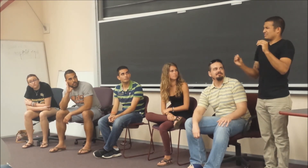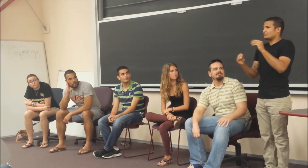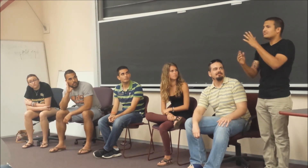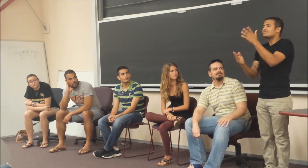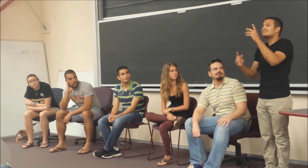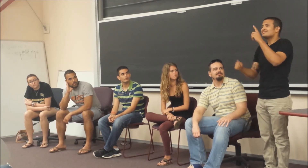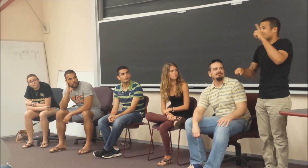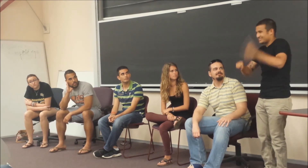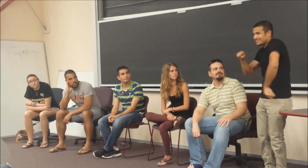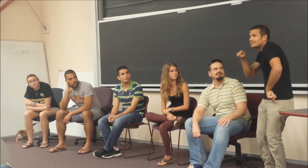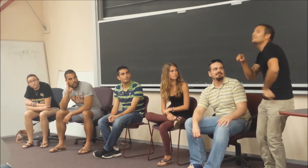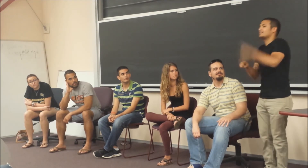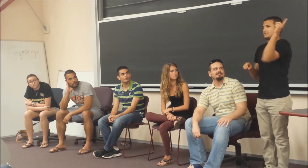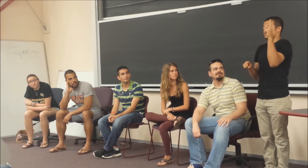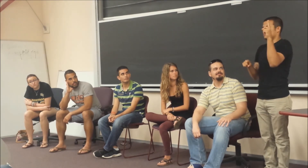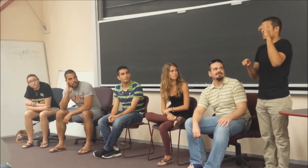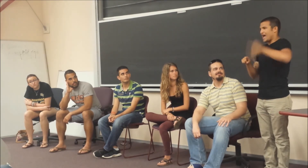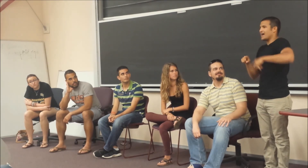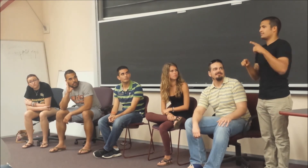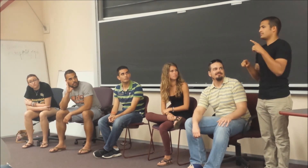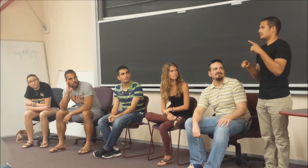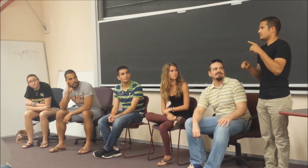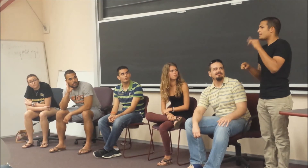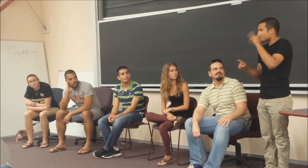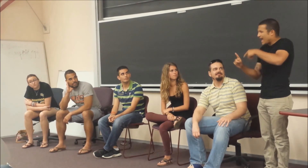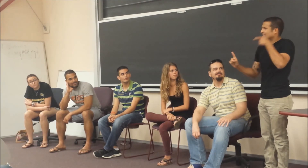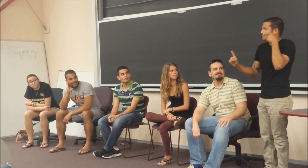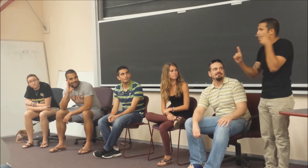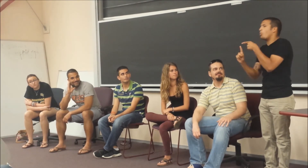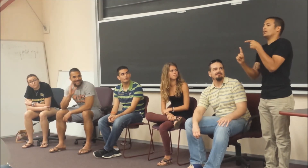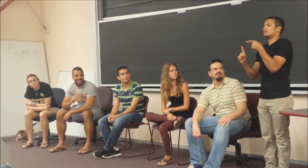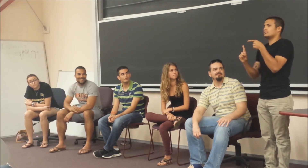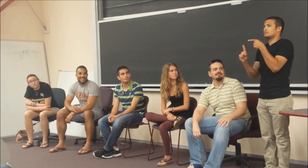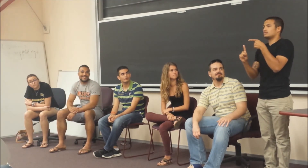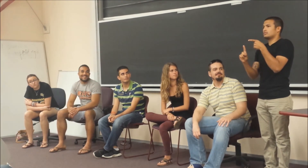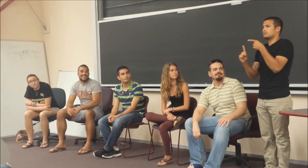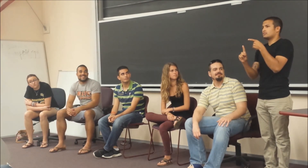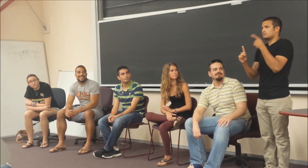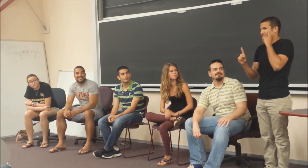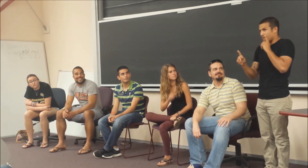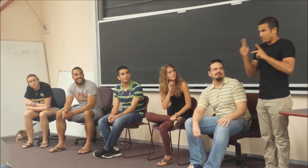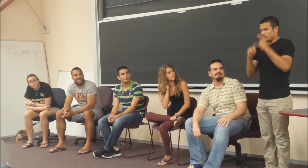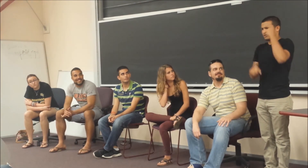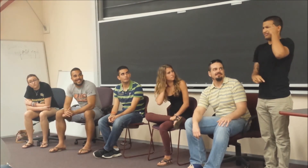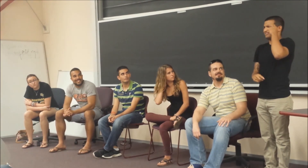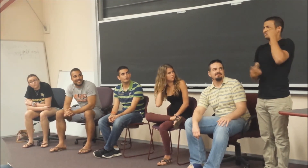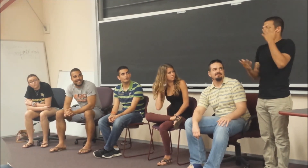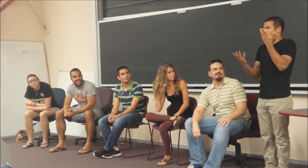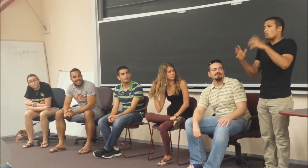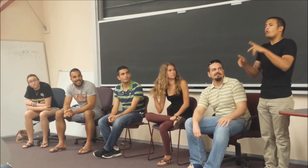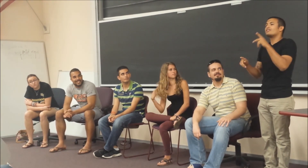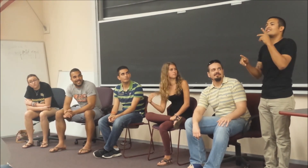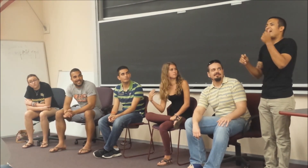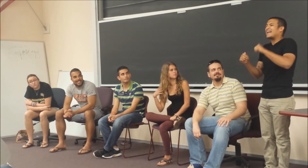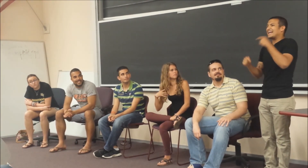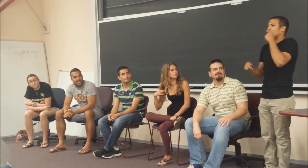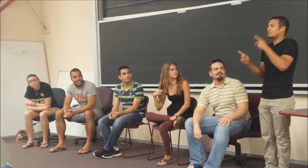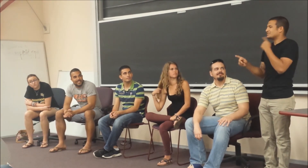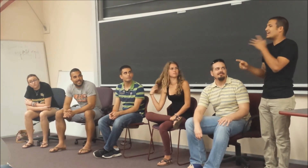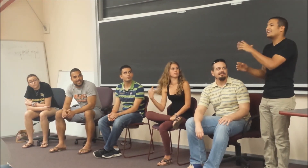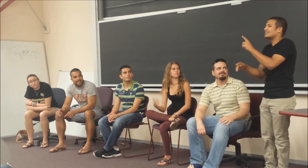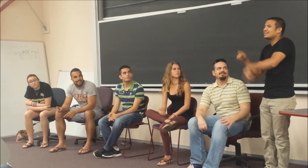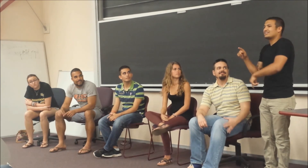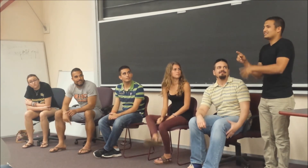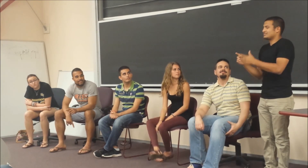told me that deaf people couldn't hear, so they couldn't be in the Olympics. I turned a can't into a can for me. And that's the point. Deaf people